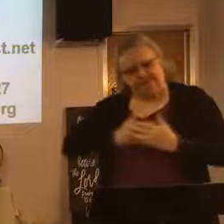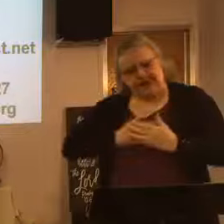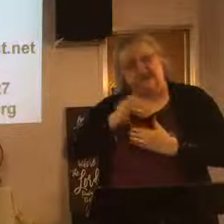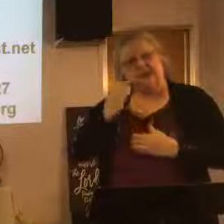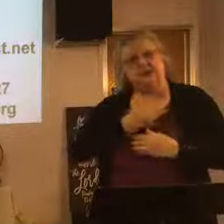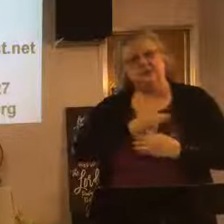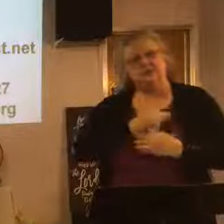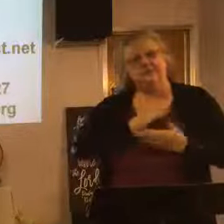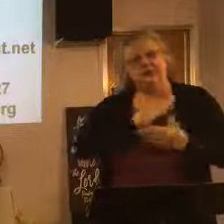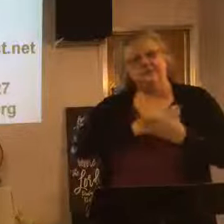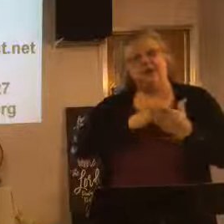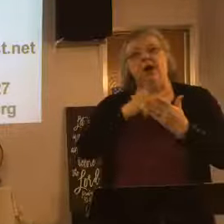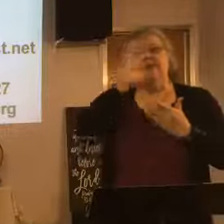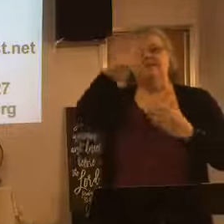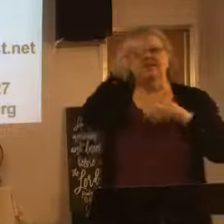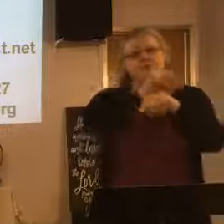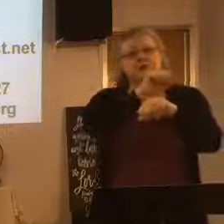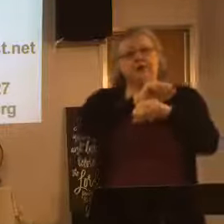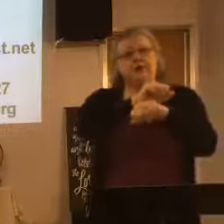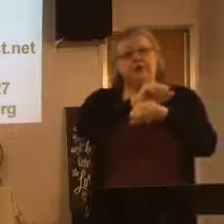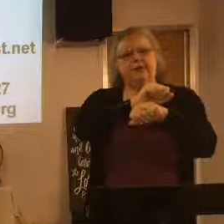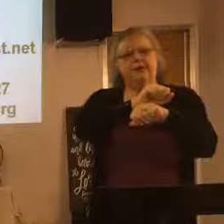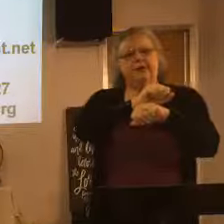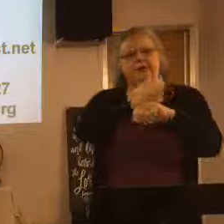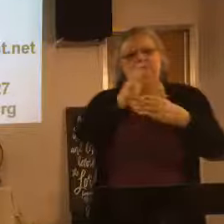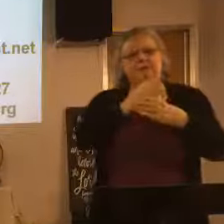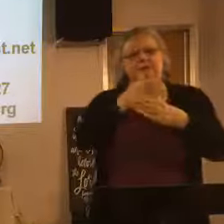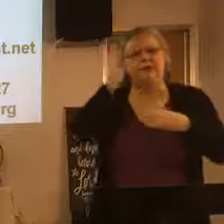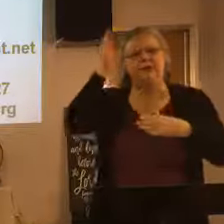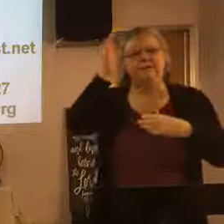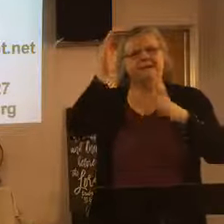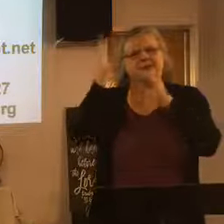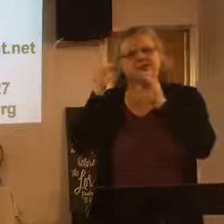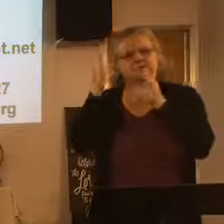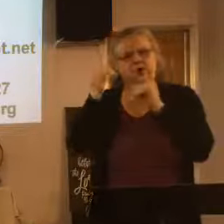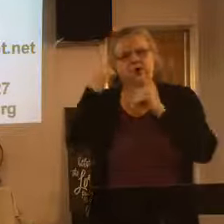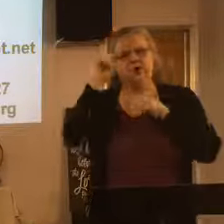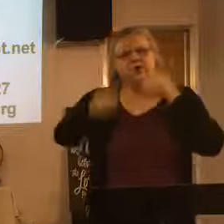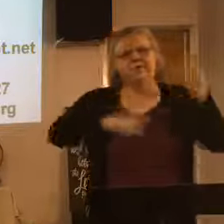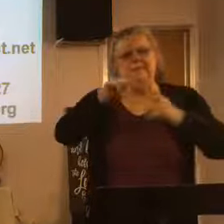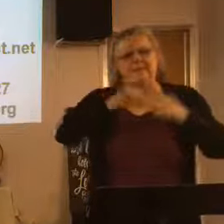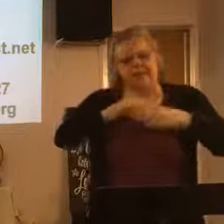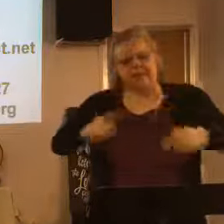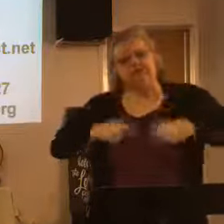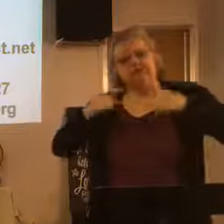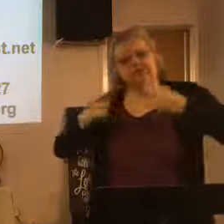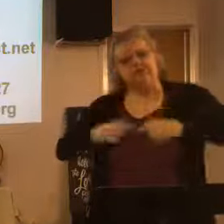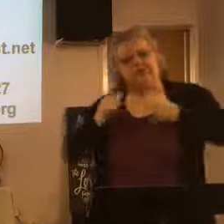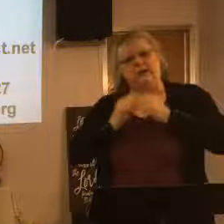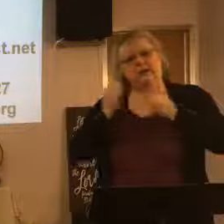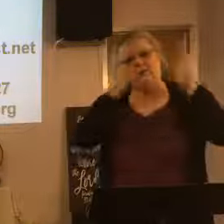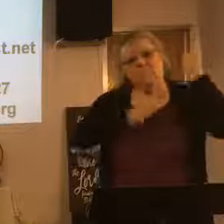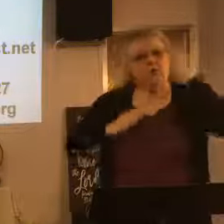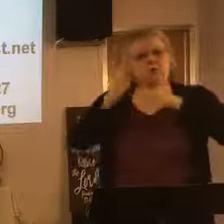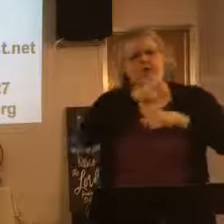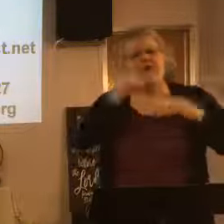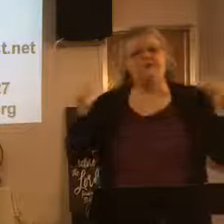mission, to share a message of hope for so many people who are struggling with anxiety and